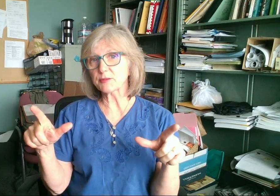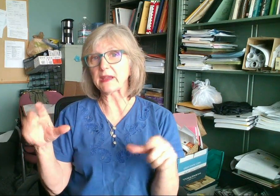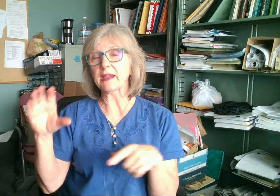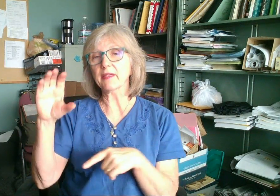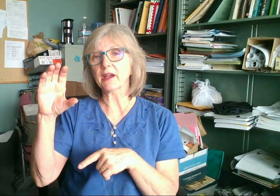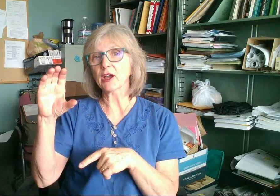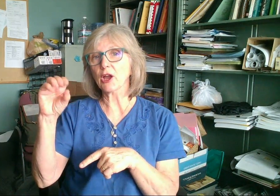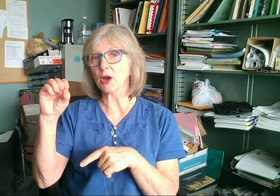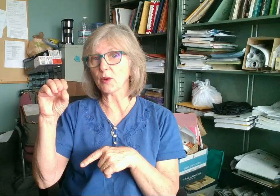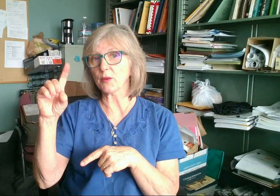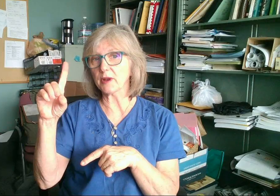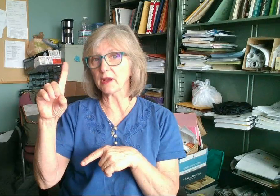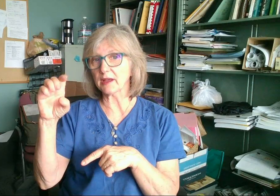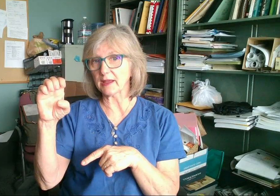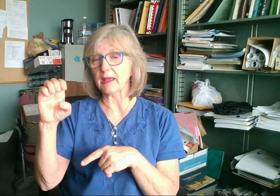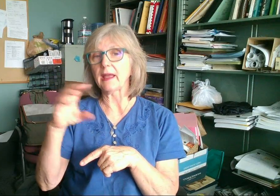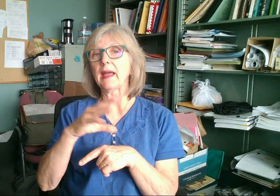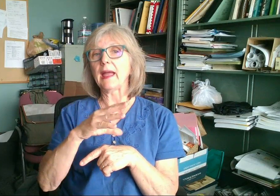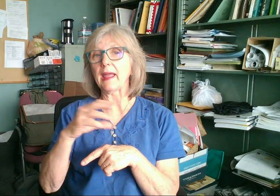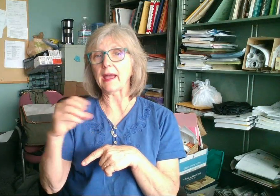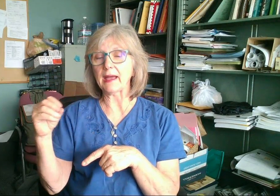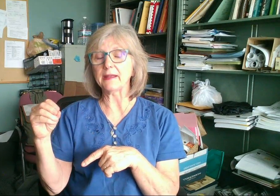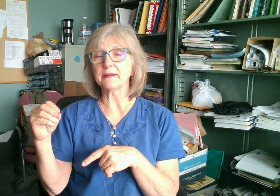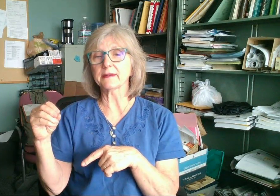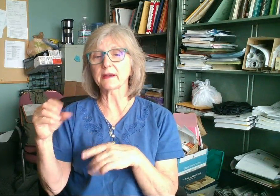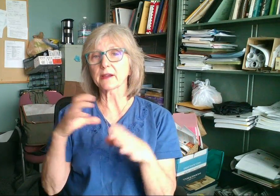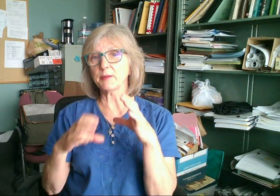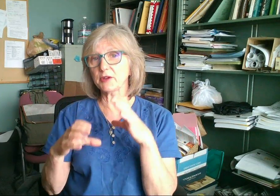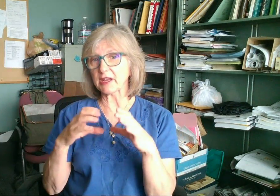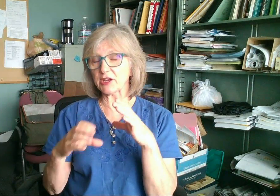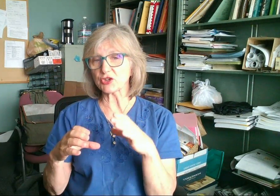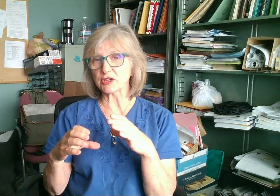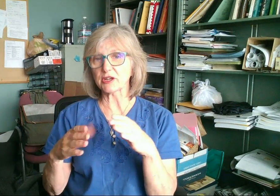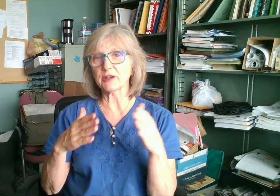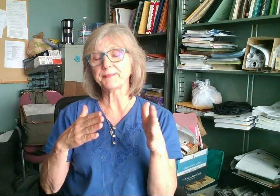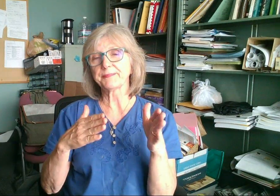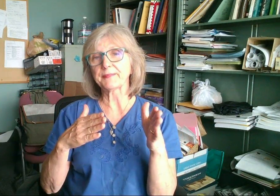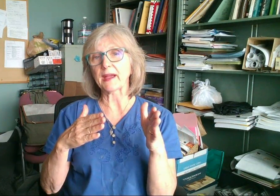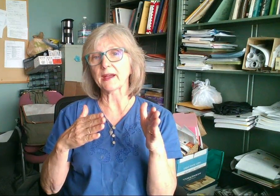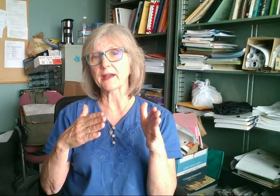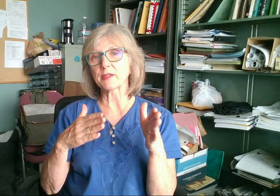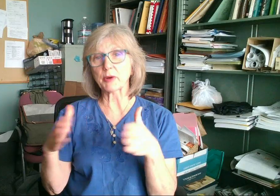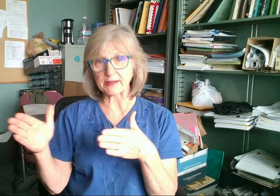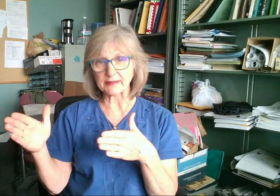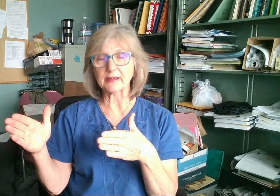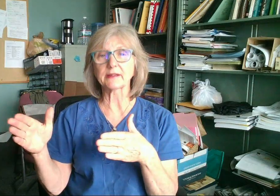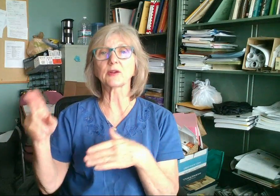Language being the code, and communication, the process